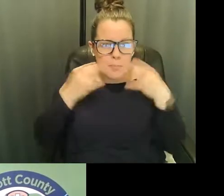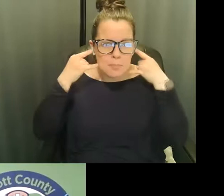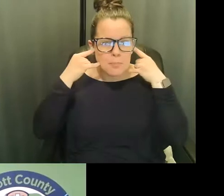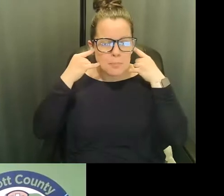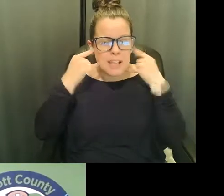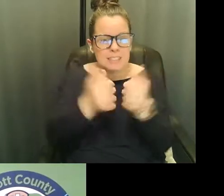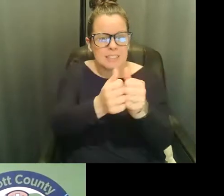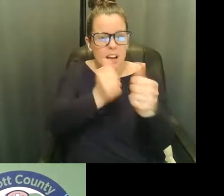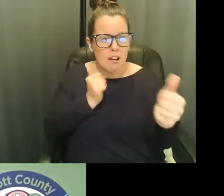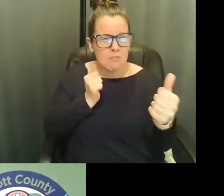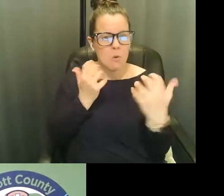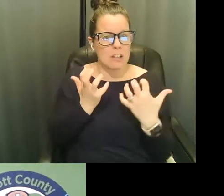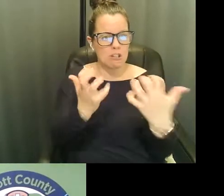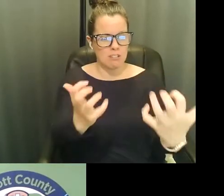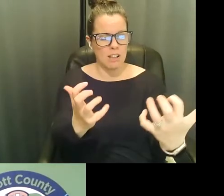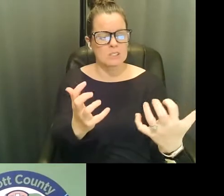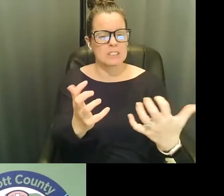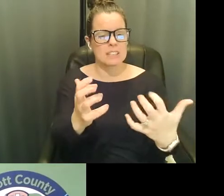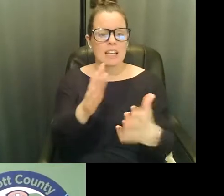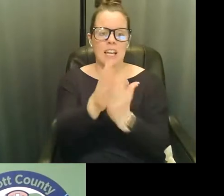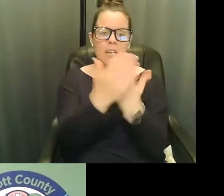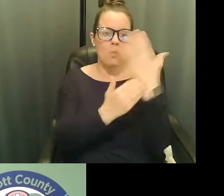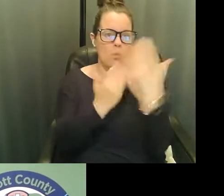avoid crowds, and wash your hands.